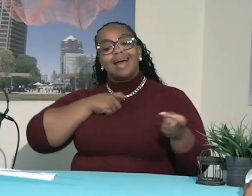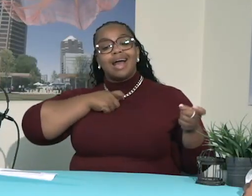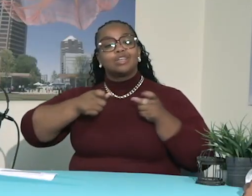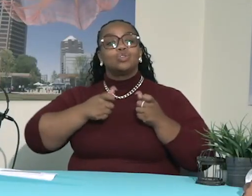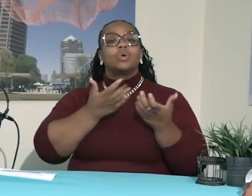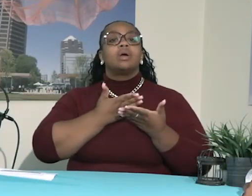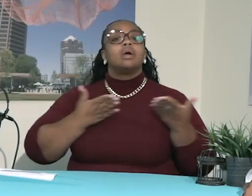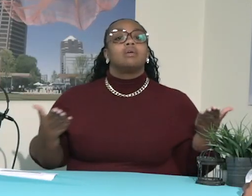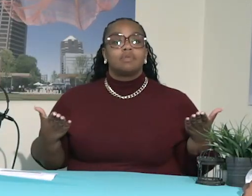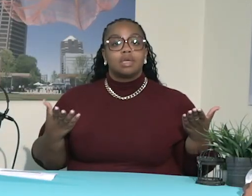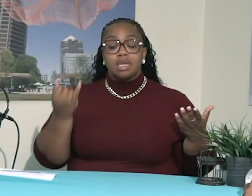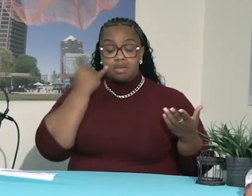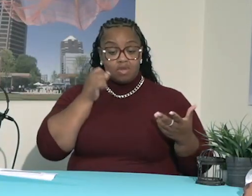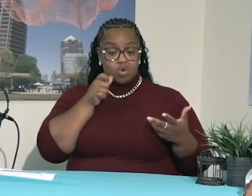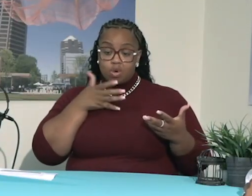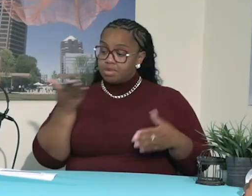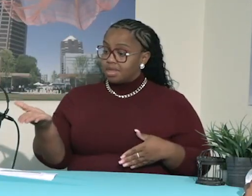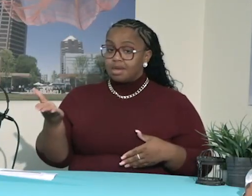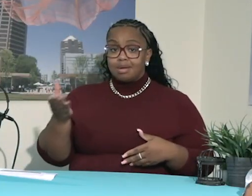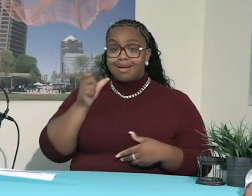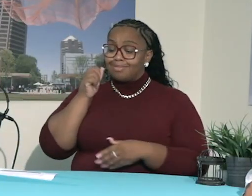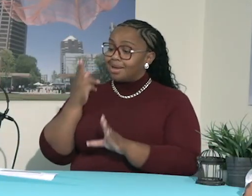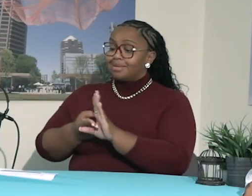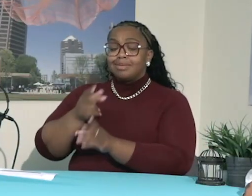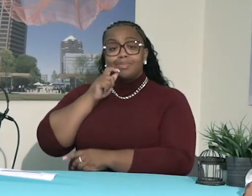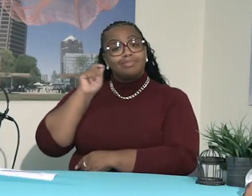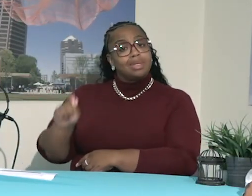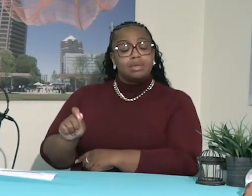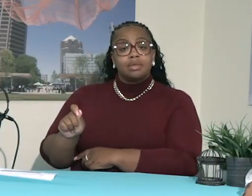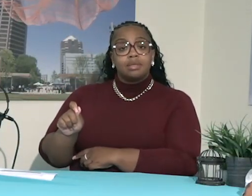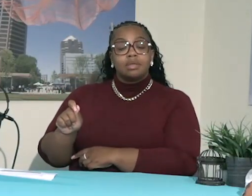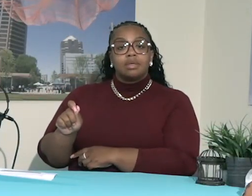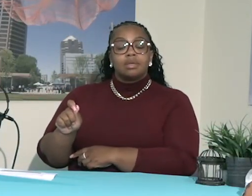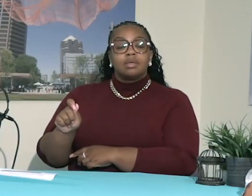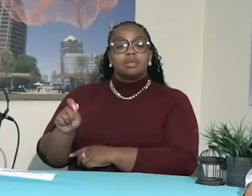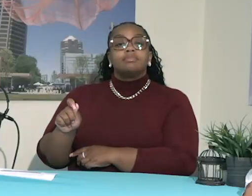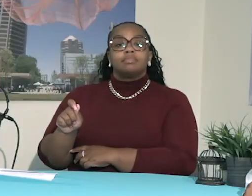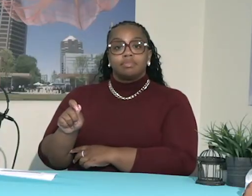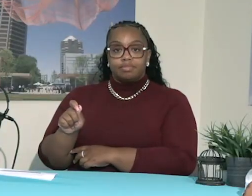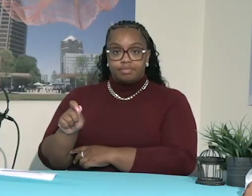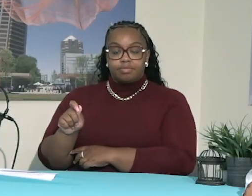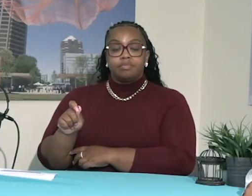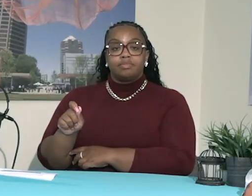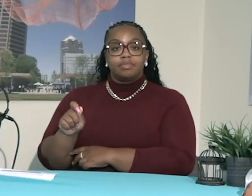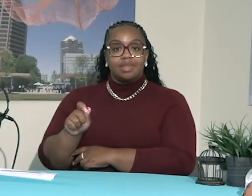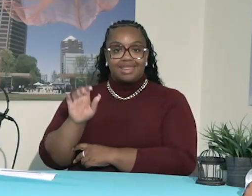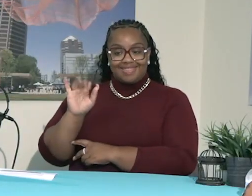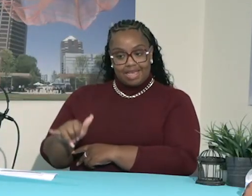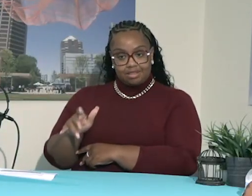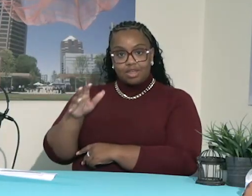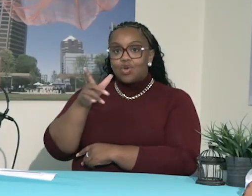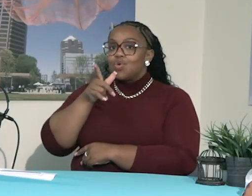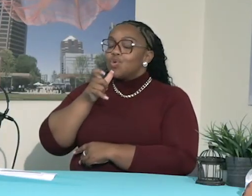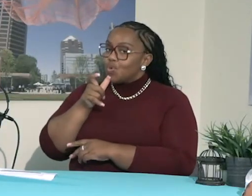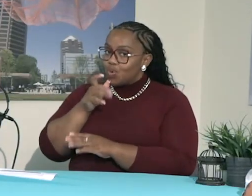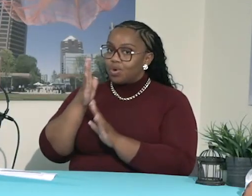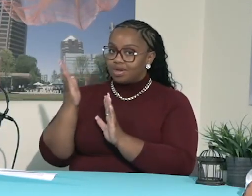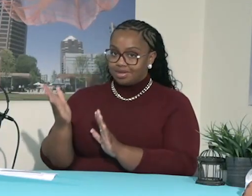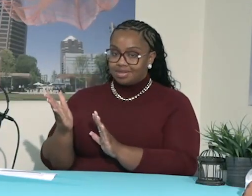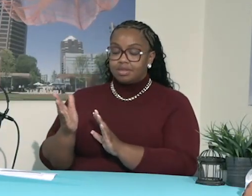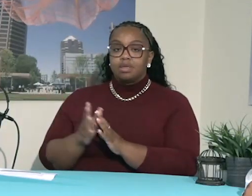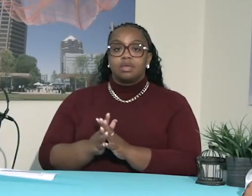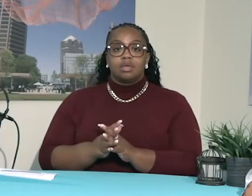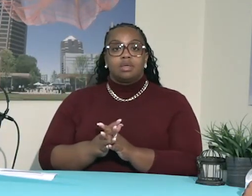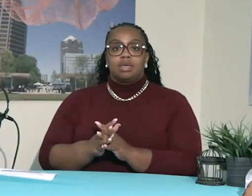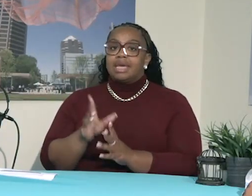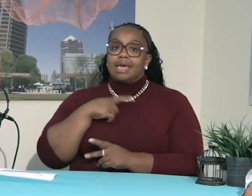table. If you don't want me there, I'm not going to come. Right? And so that would be the who. And I would be remiss if I